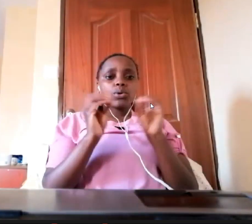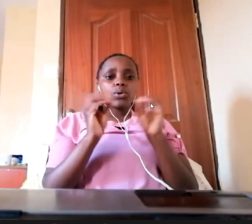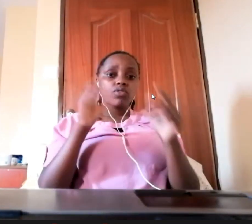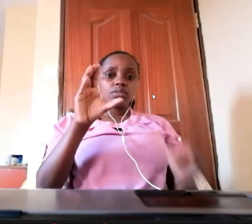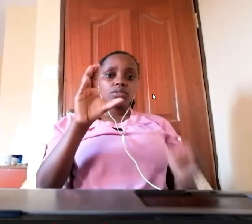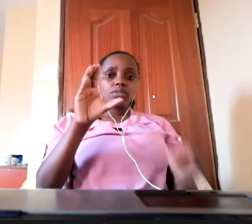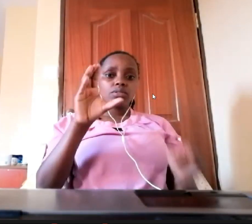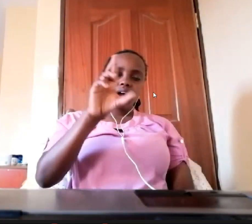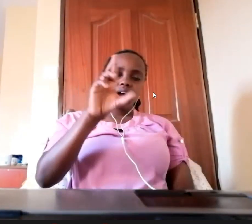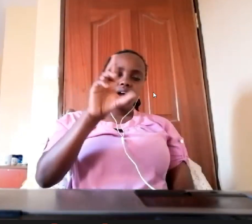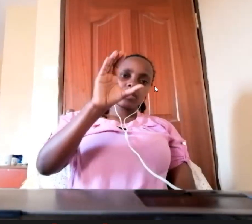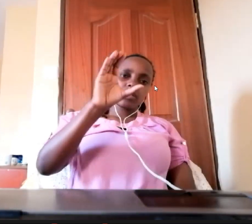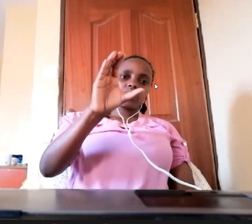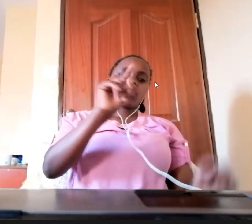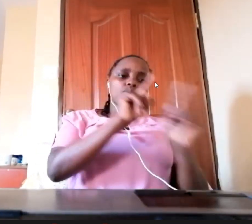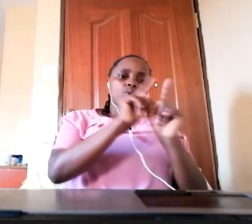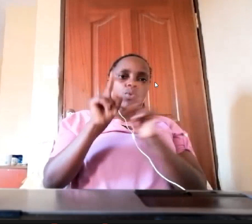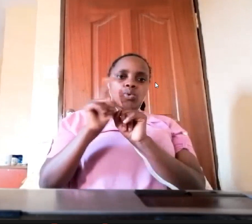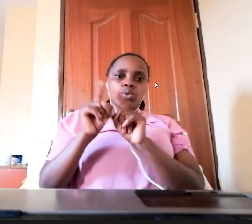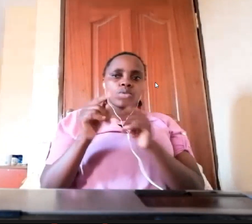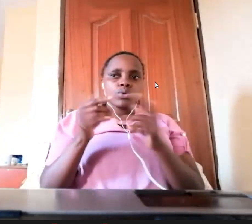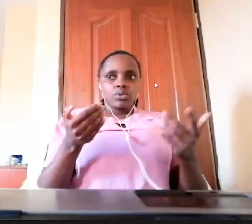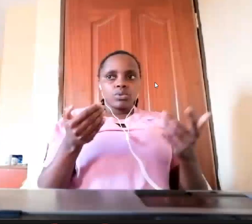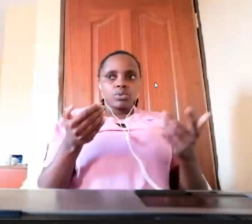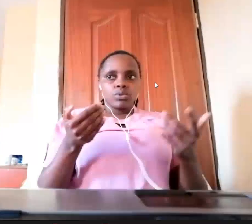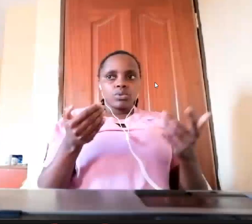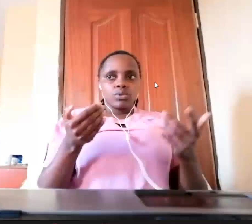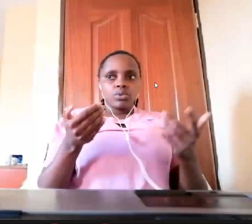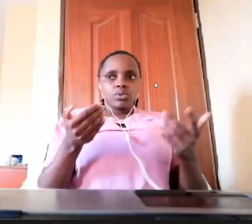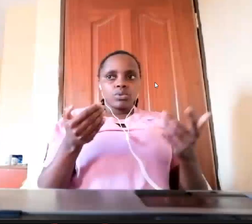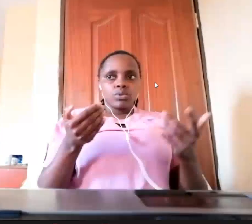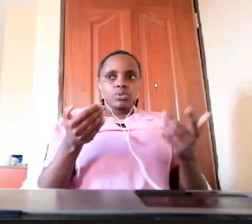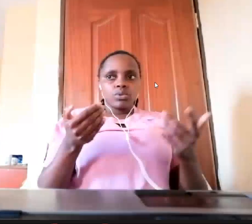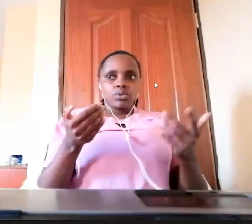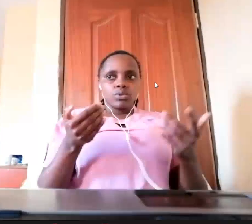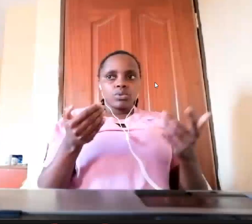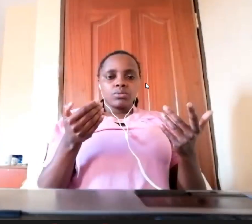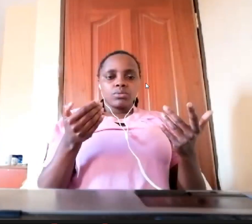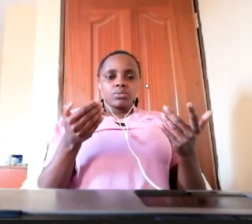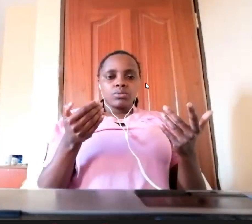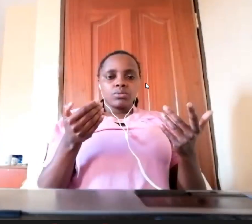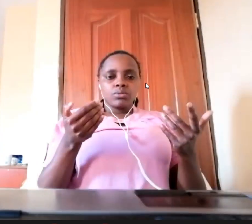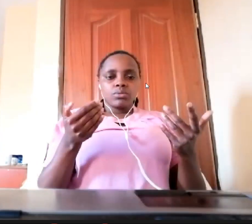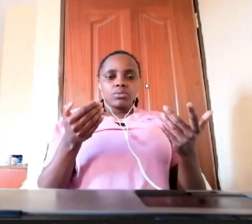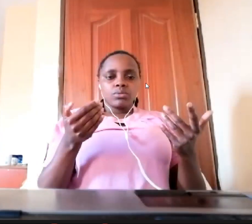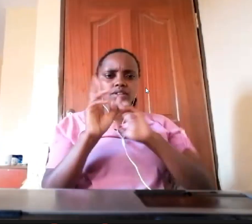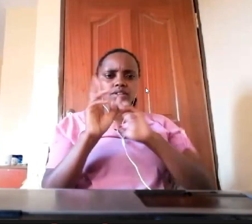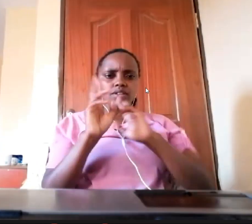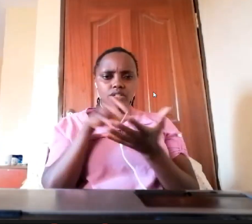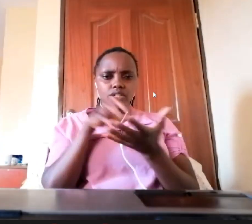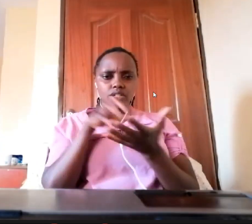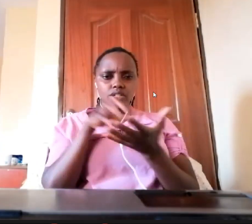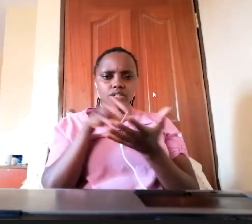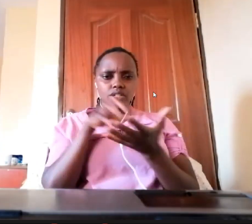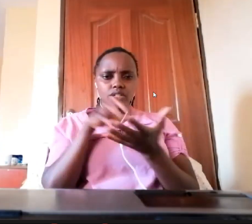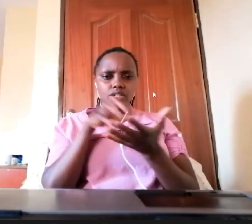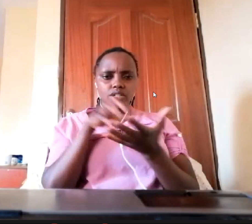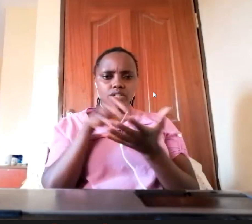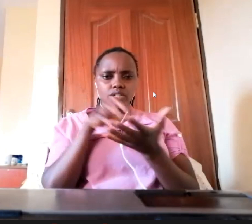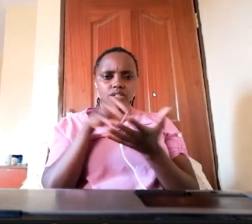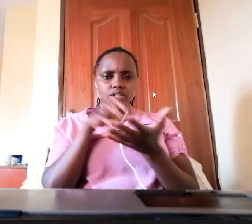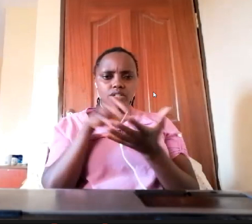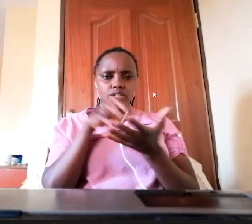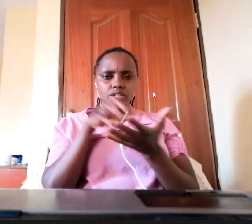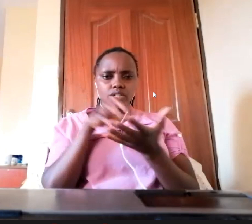CRC, and adapt it to the charter context, reporting context. So that's really